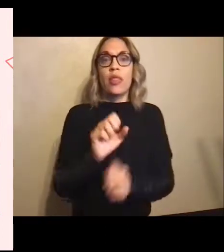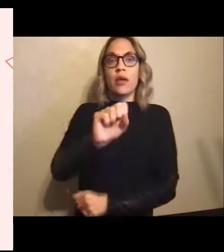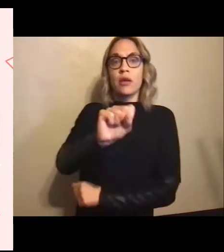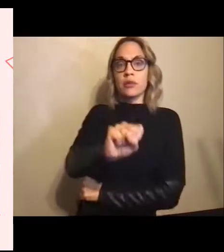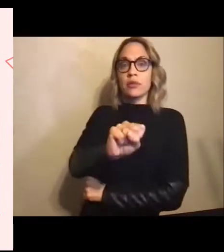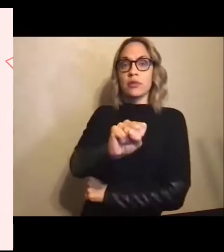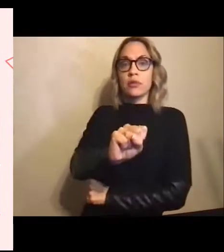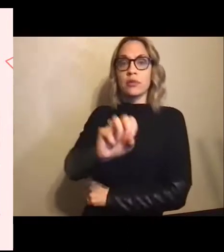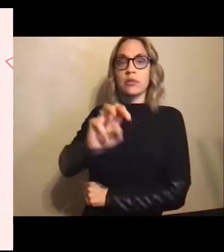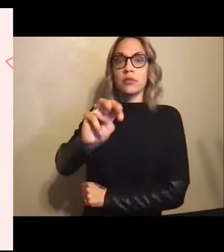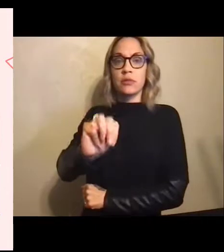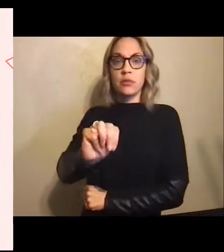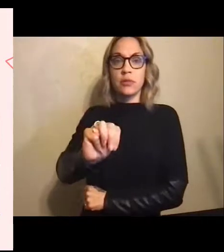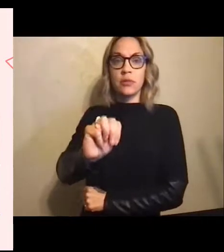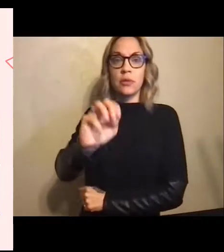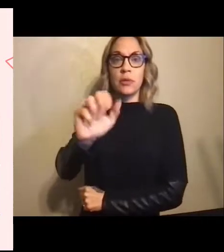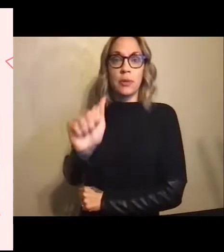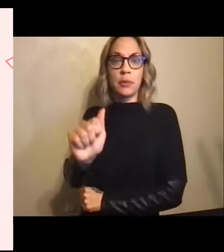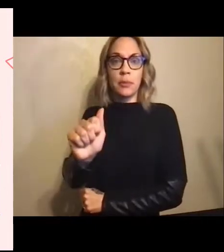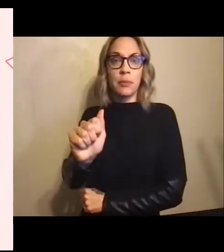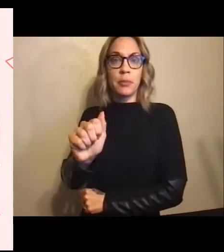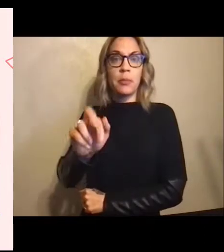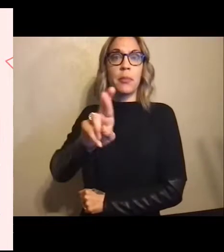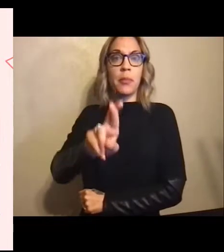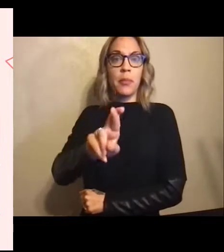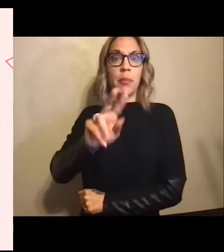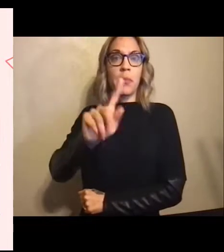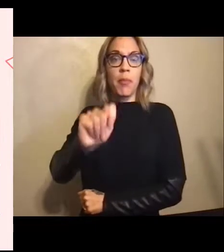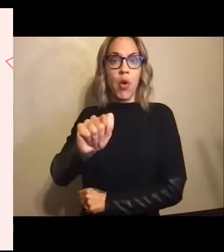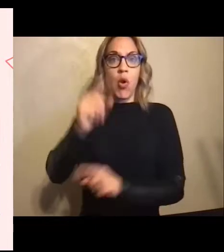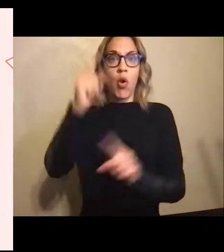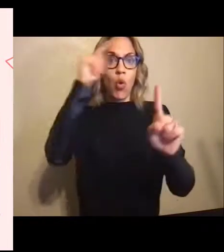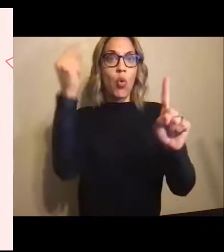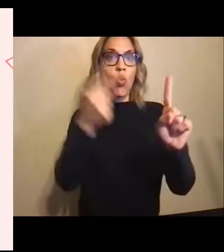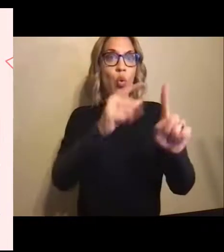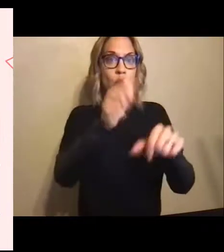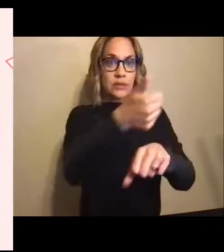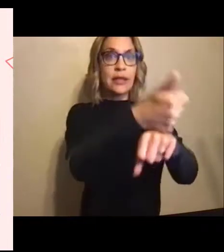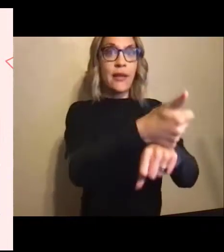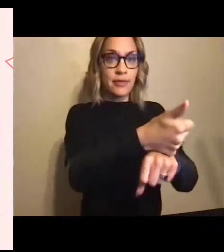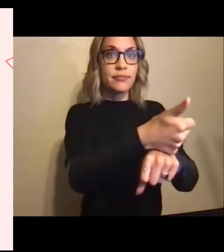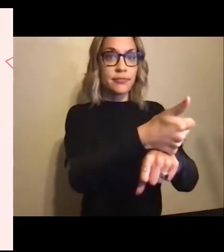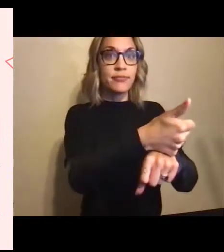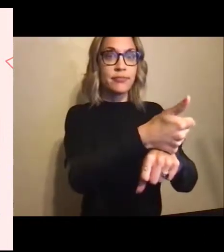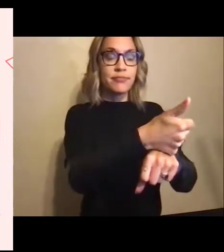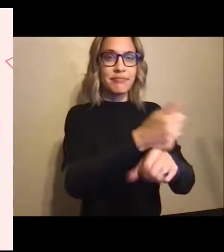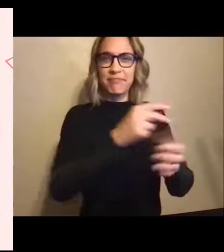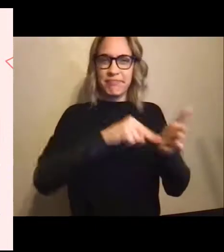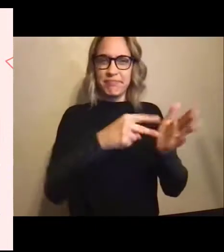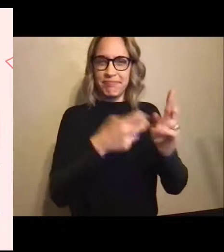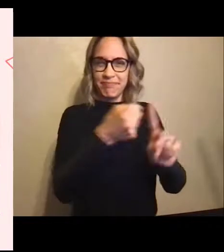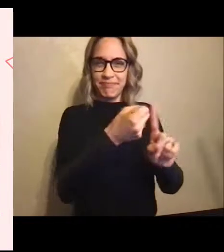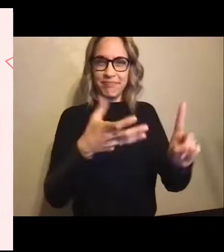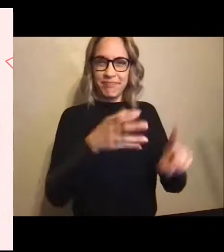Now, as a business mentor, we always start with talking about SMART goals,